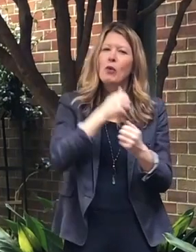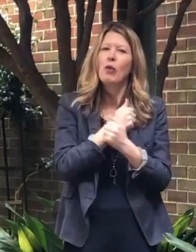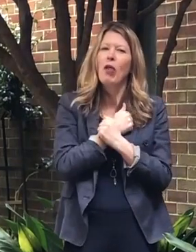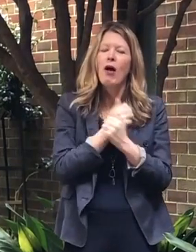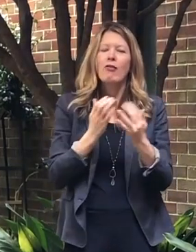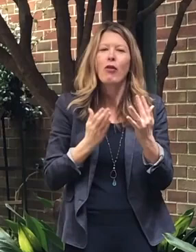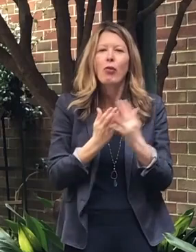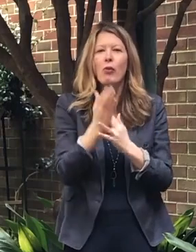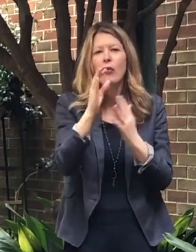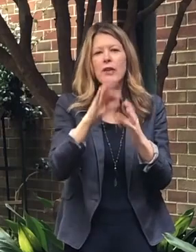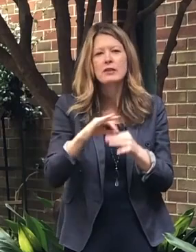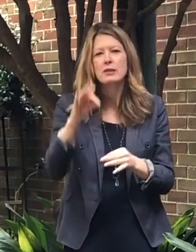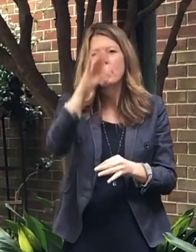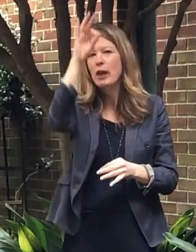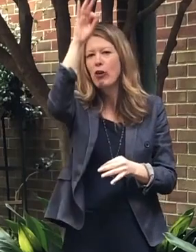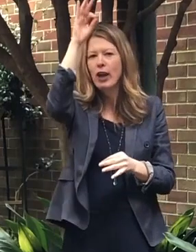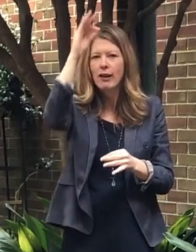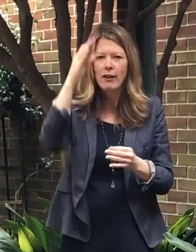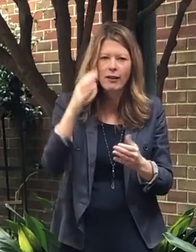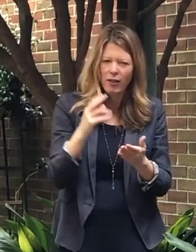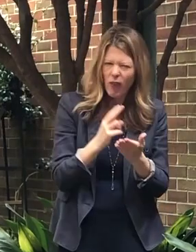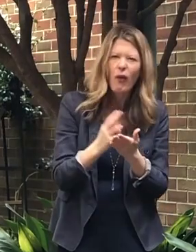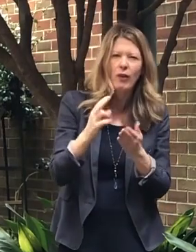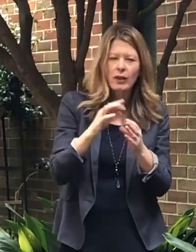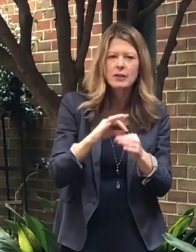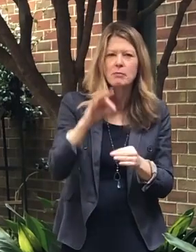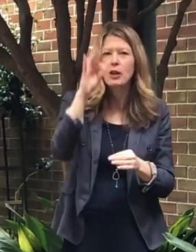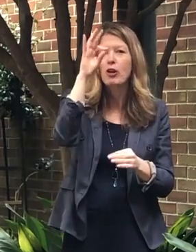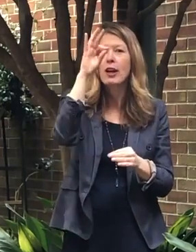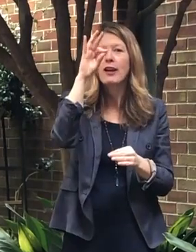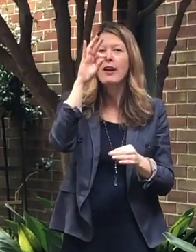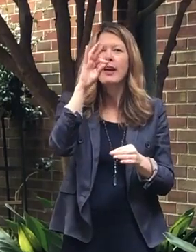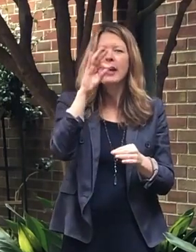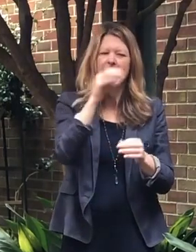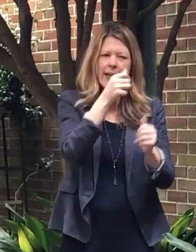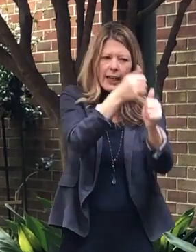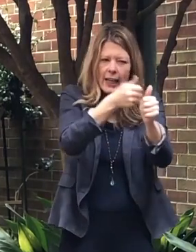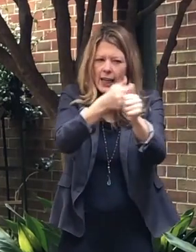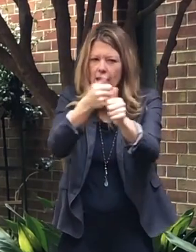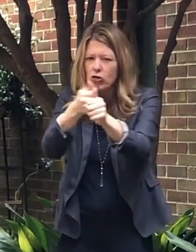of stone, but on tablets of human hearts.